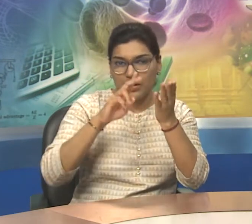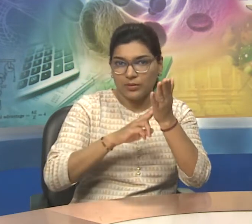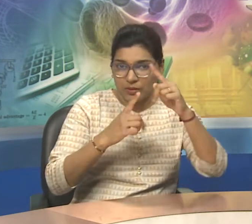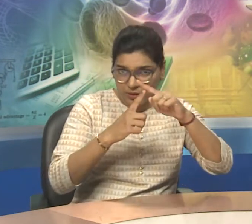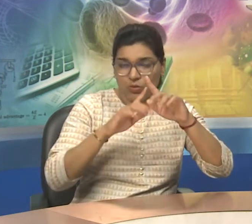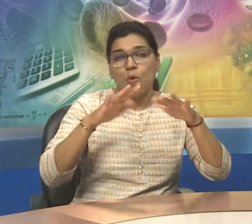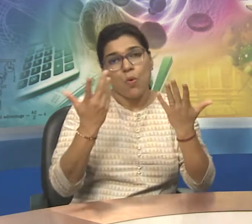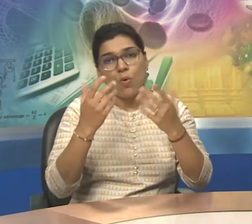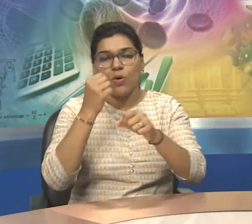government.